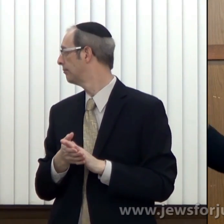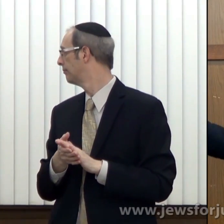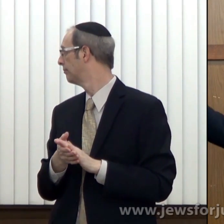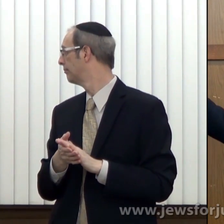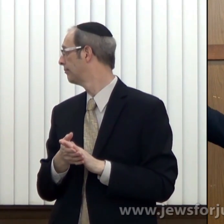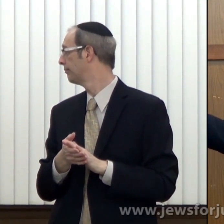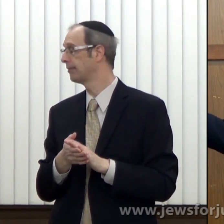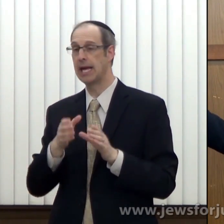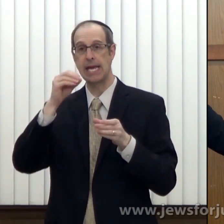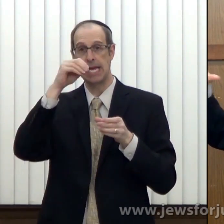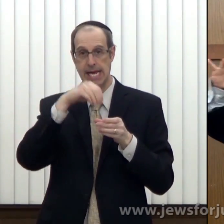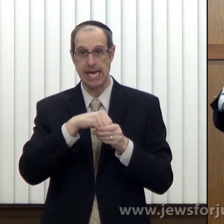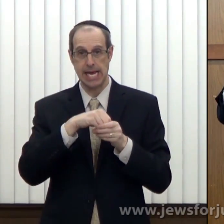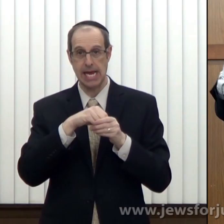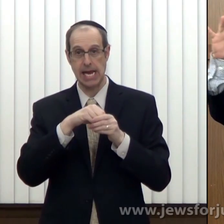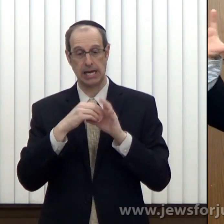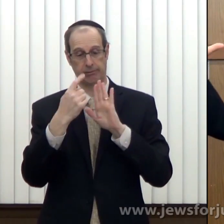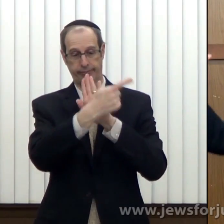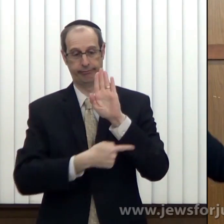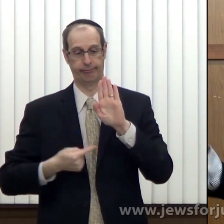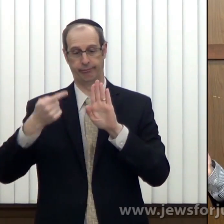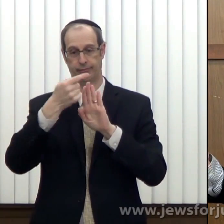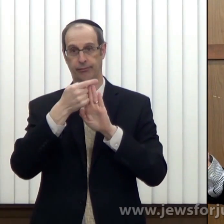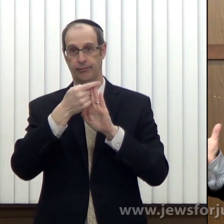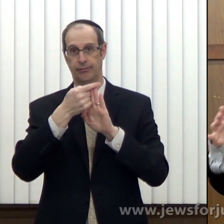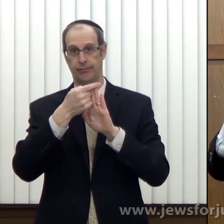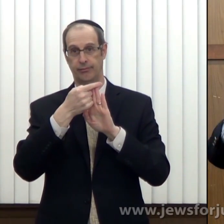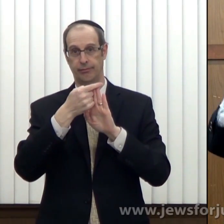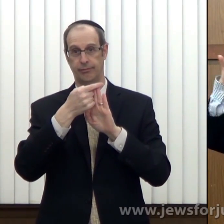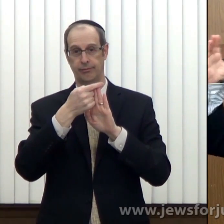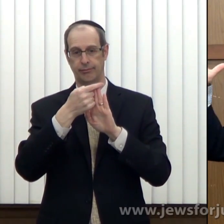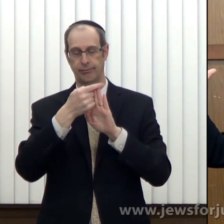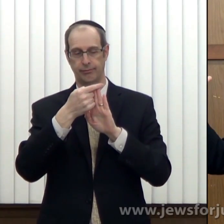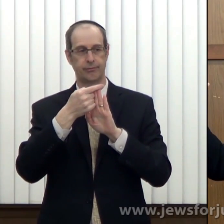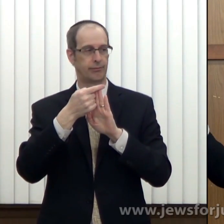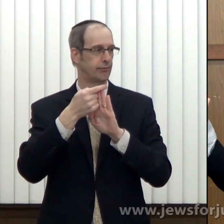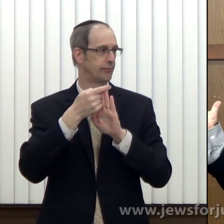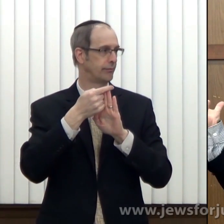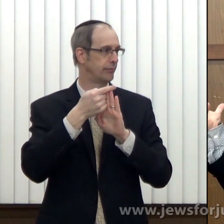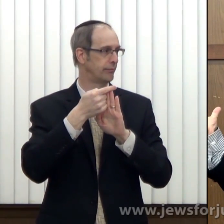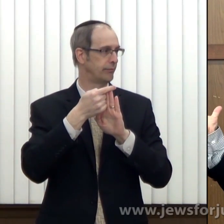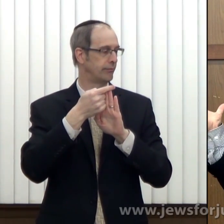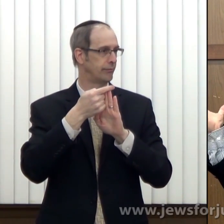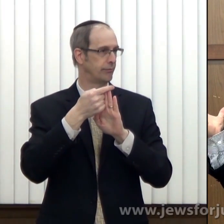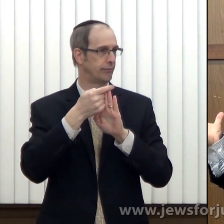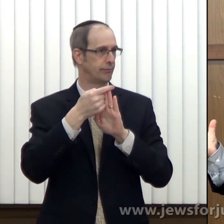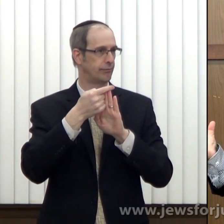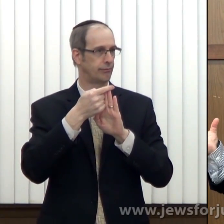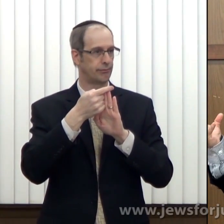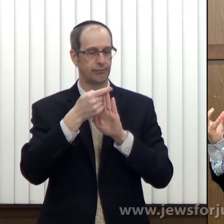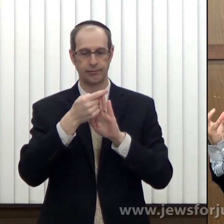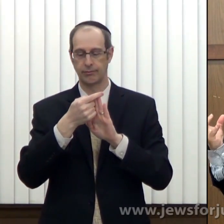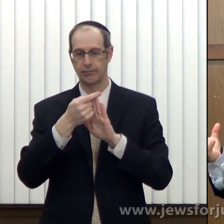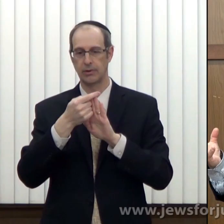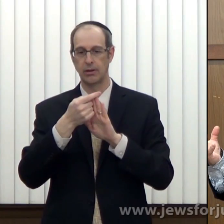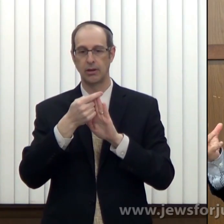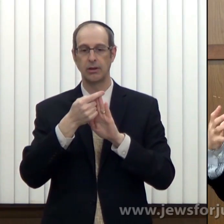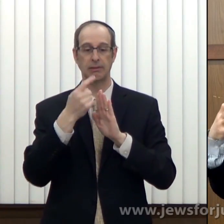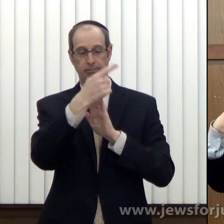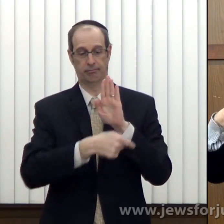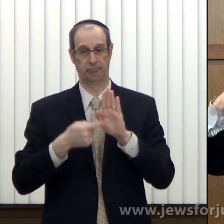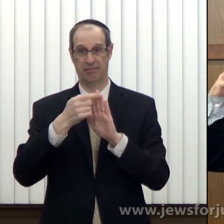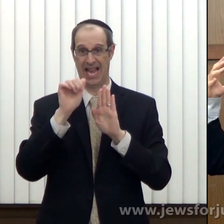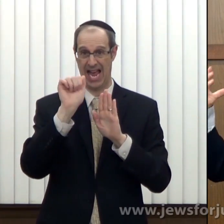But inside that big set, it's a set, again, of passages that